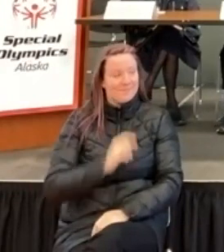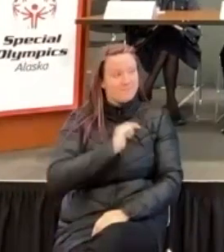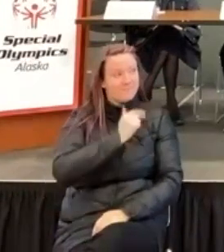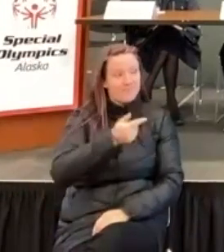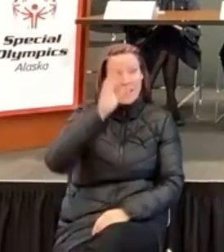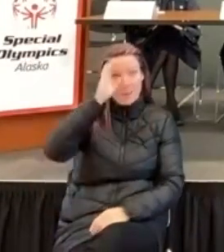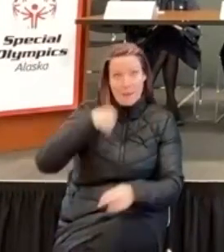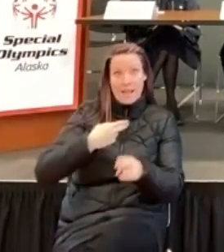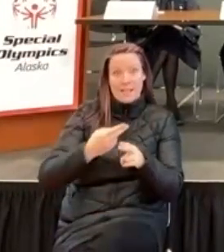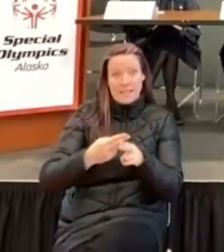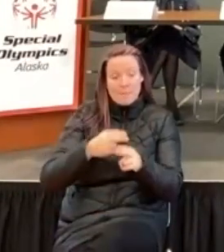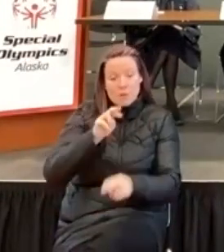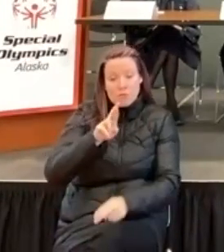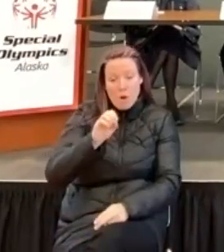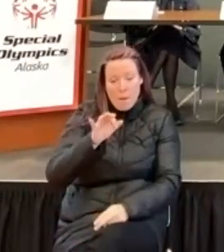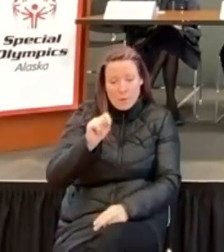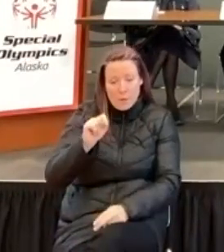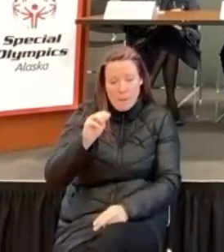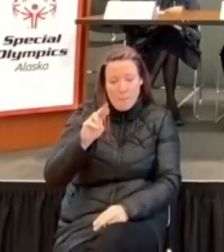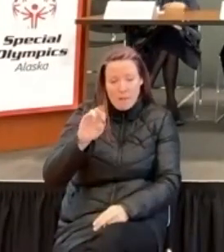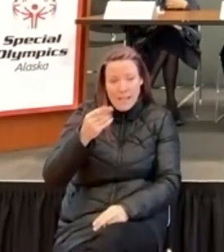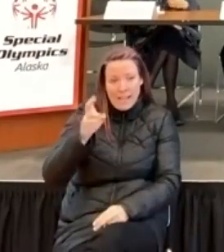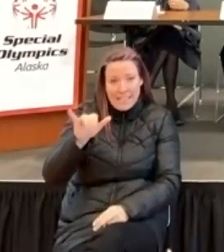Hi, my name is Mike. Okay.